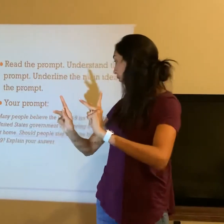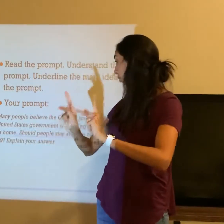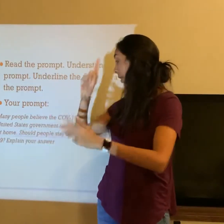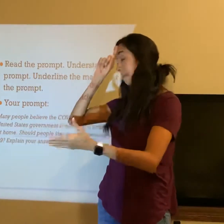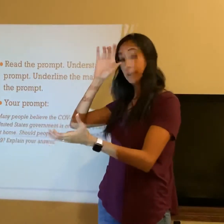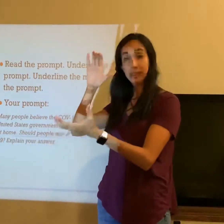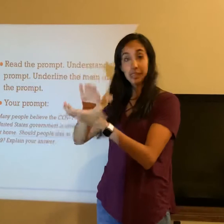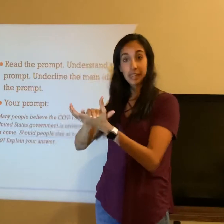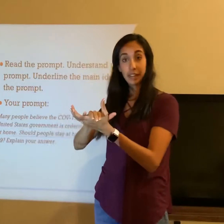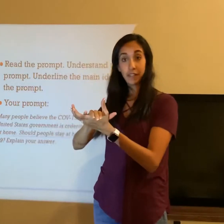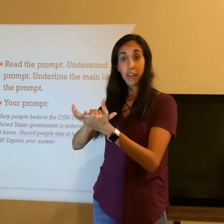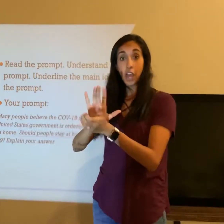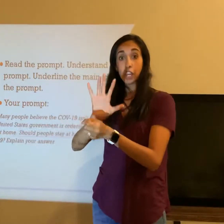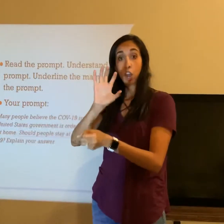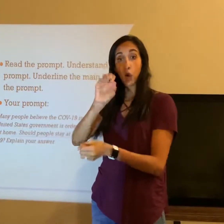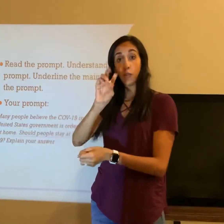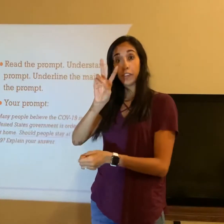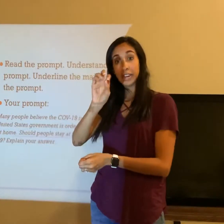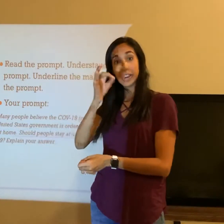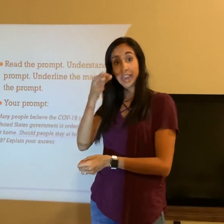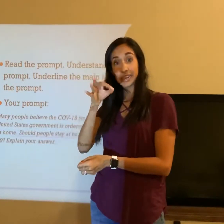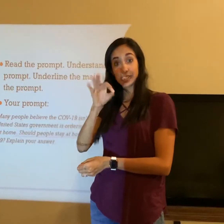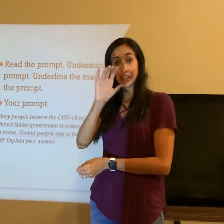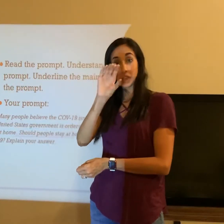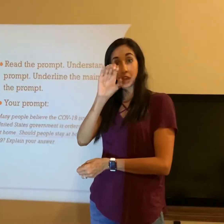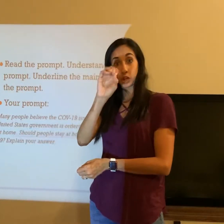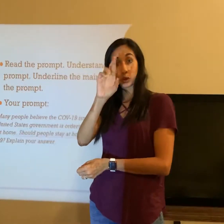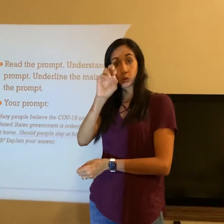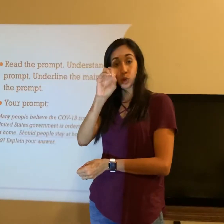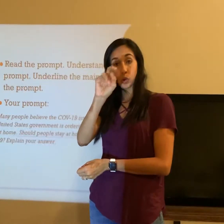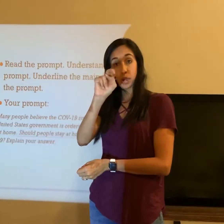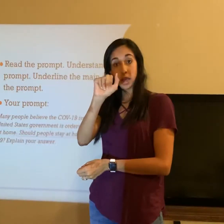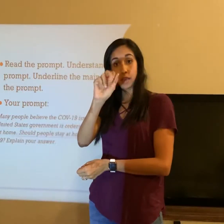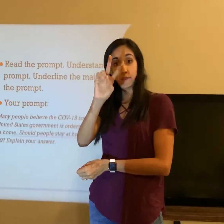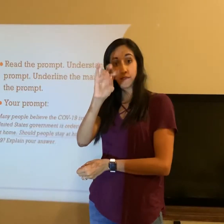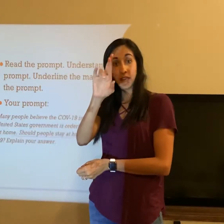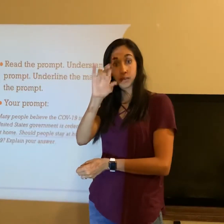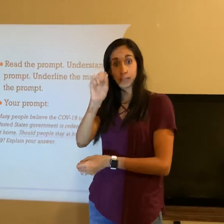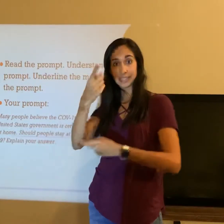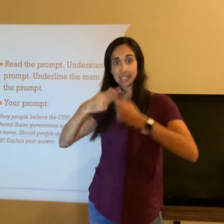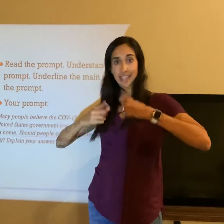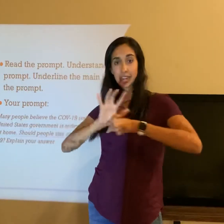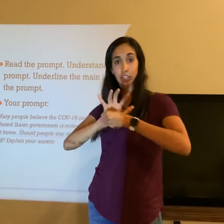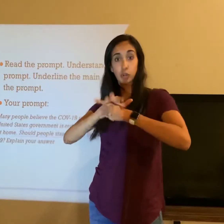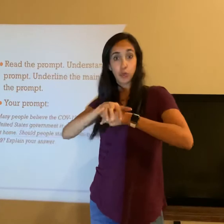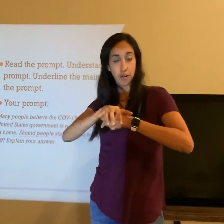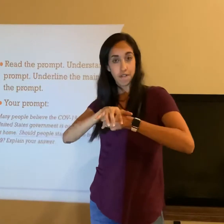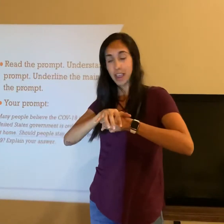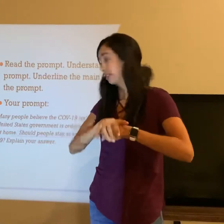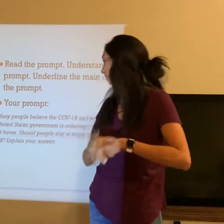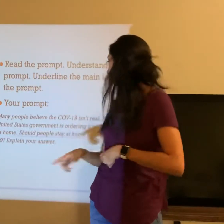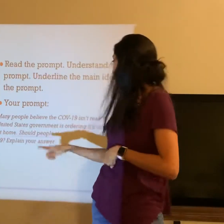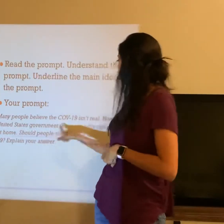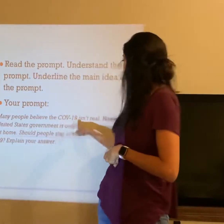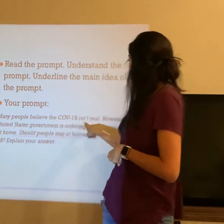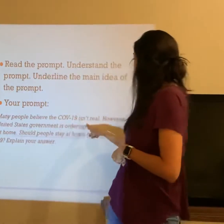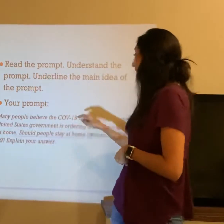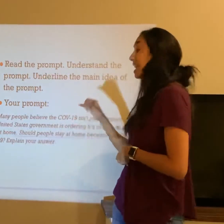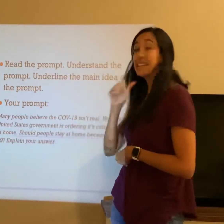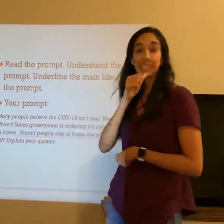people believe COVID-19, the coronavirus, the sinus coronavirus, is